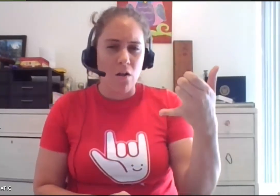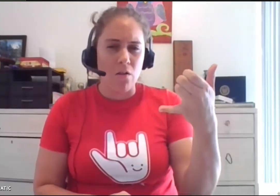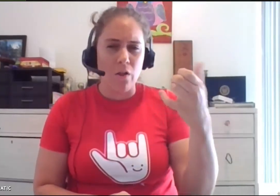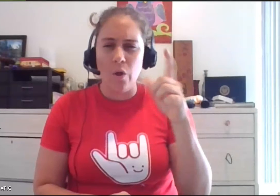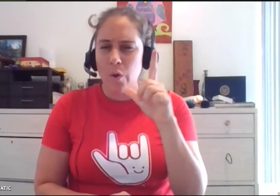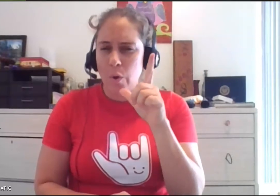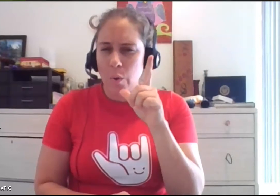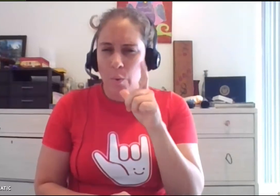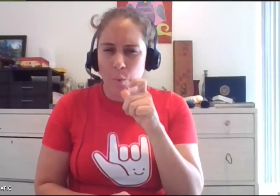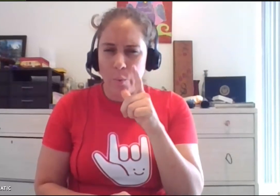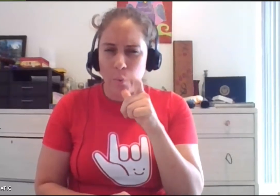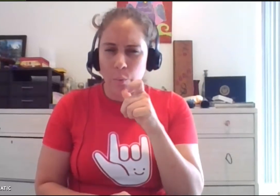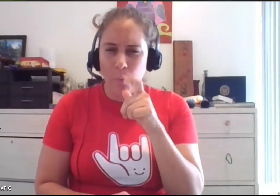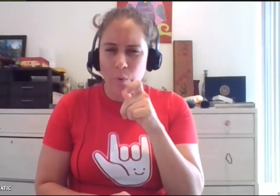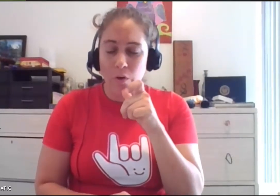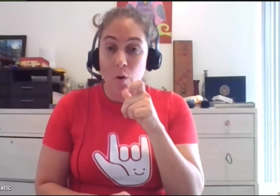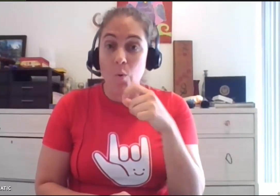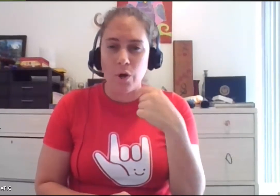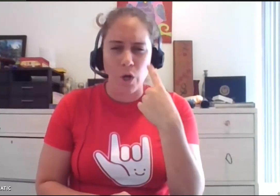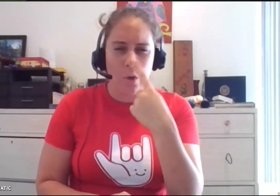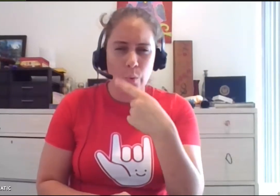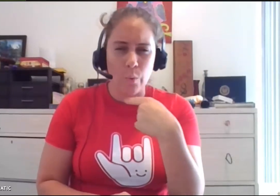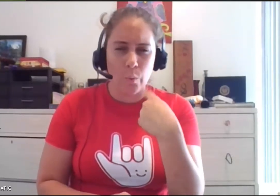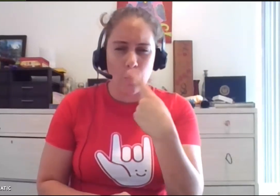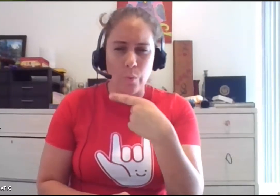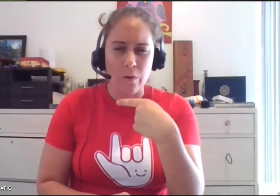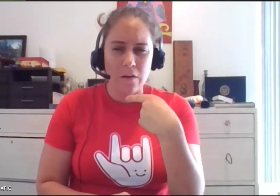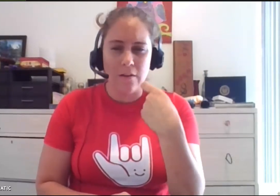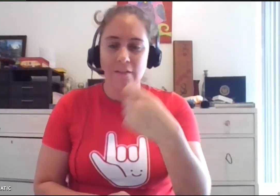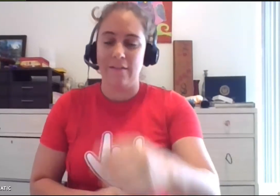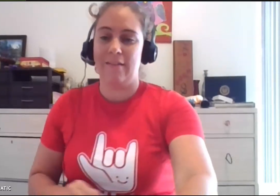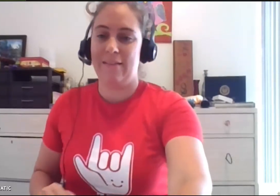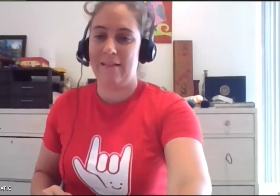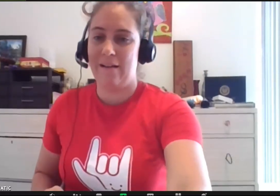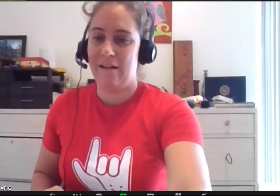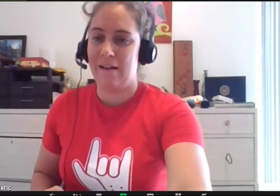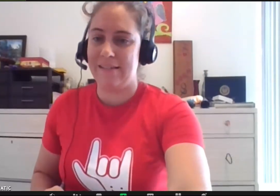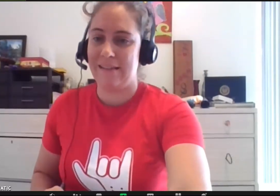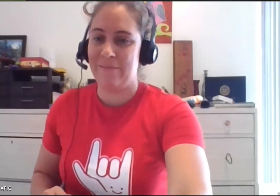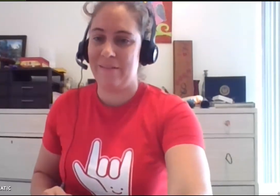Call who or who. Awesome.